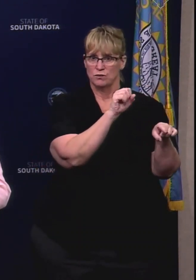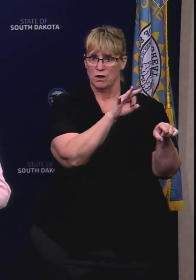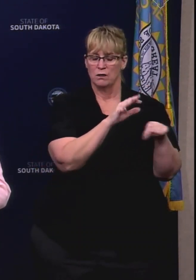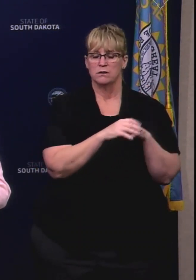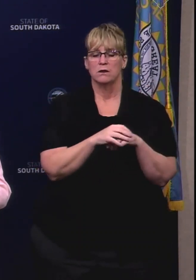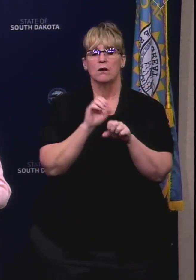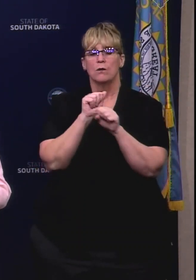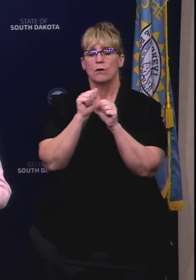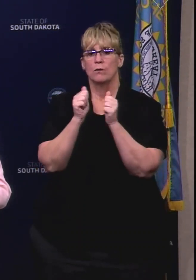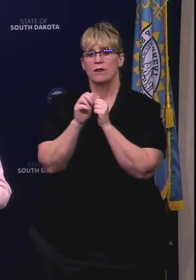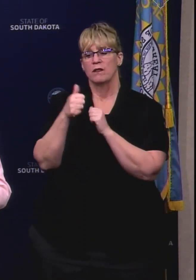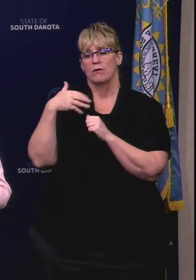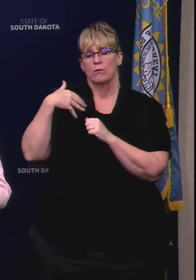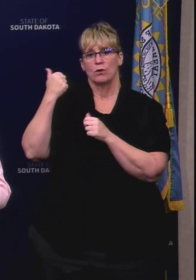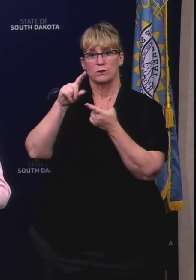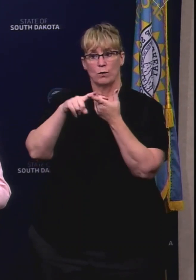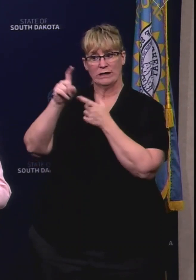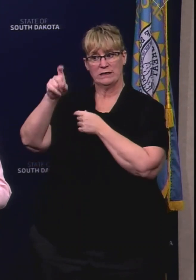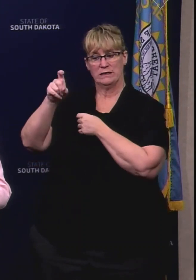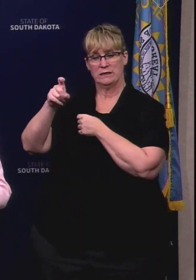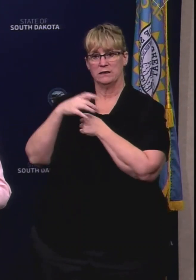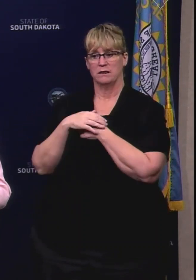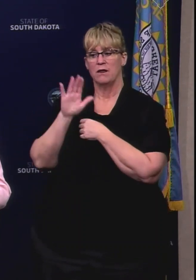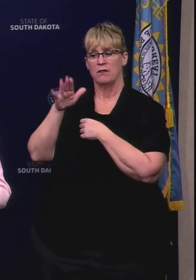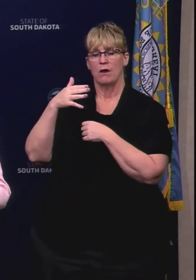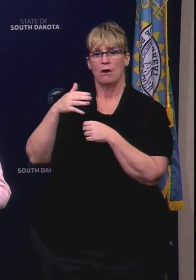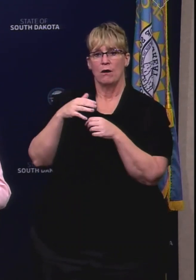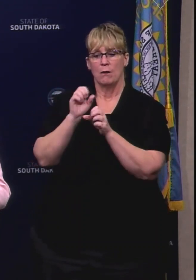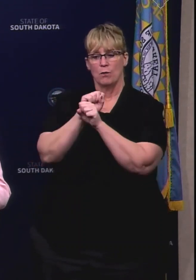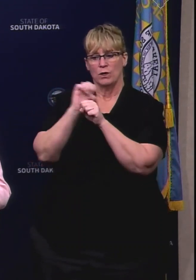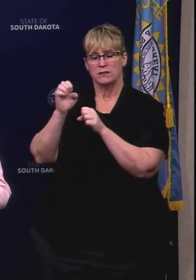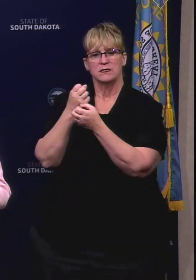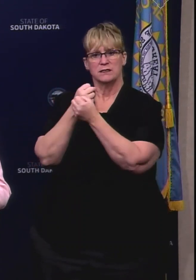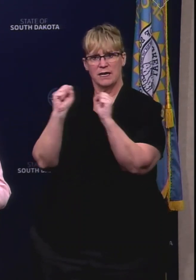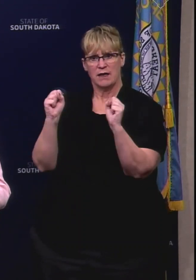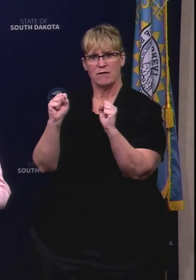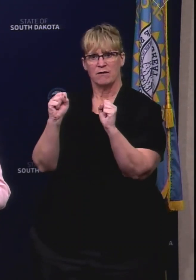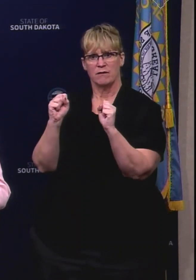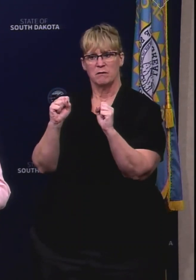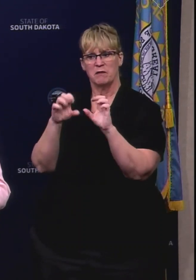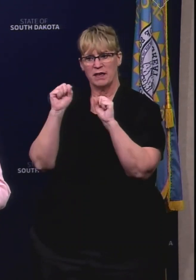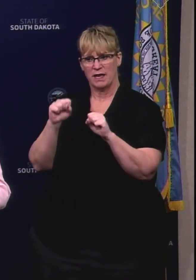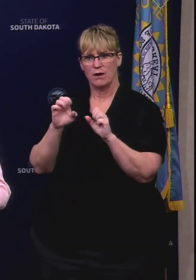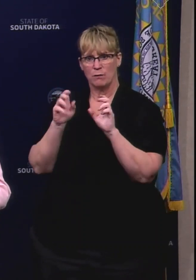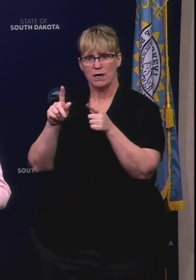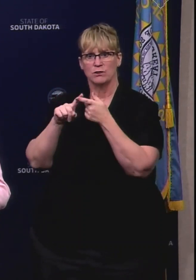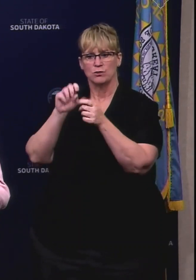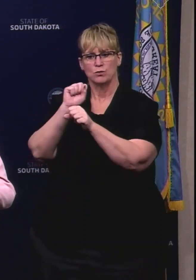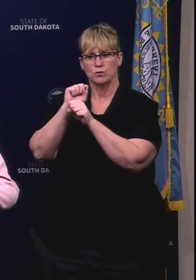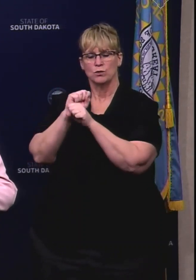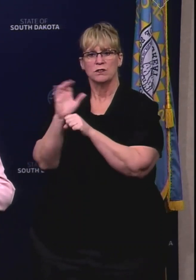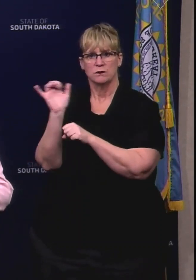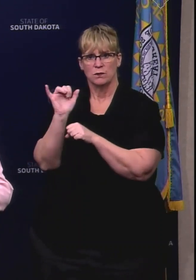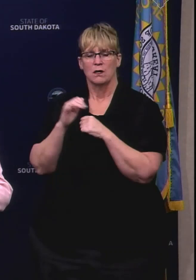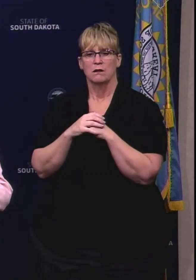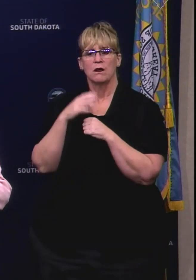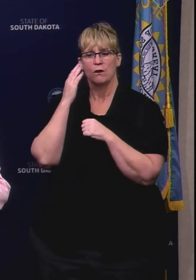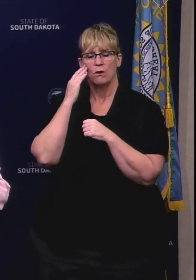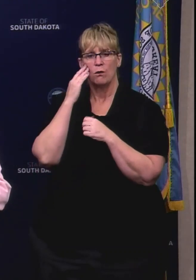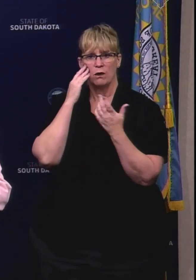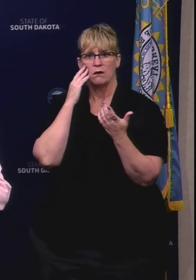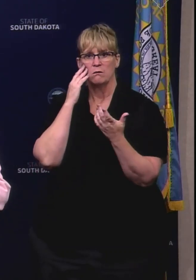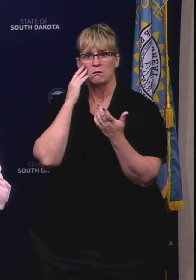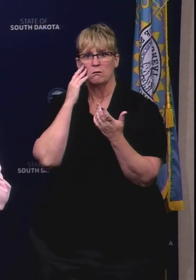other employers as needed so that their employees can be safe, that they can have that baseline, and that they can go back to work knowing that that they will